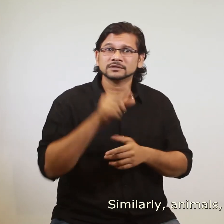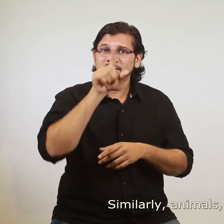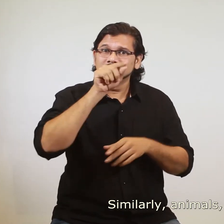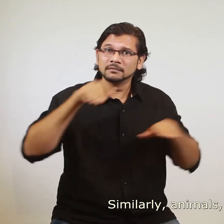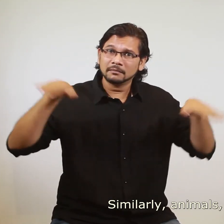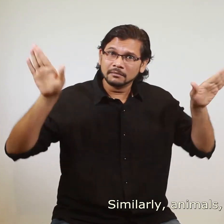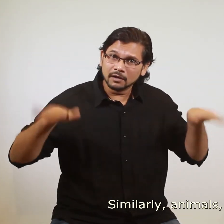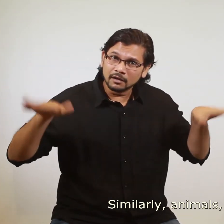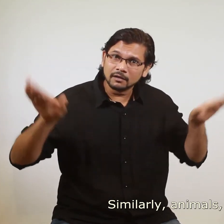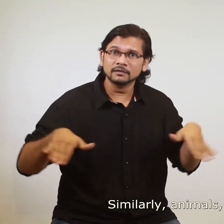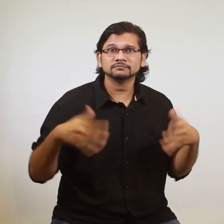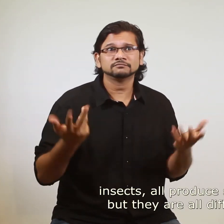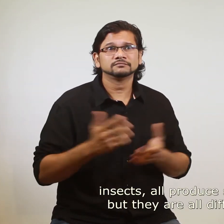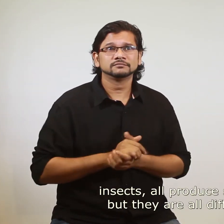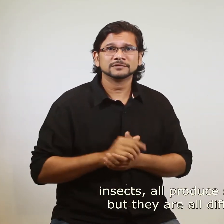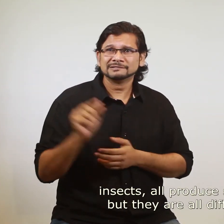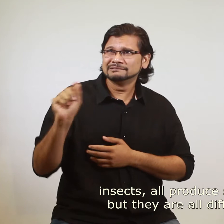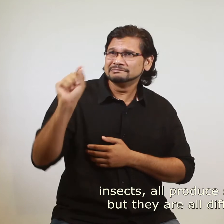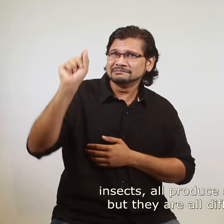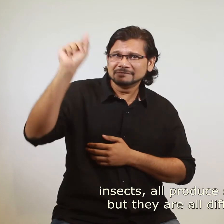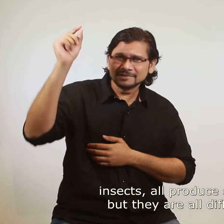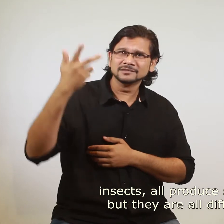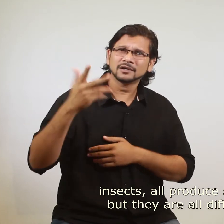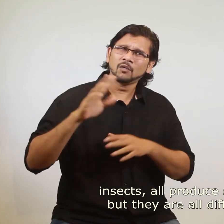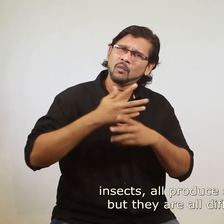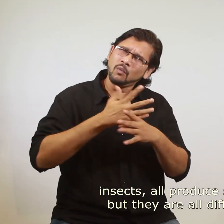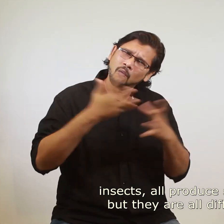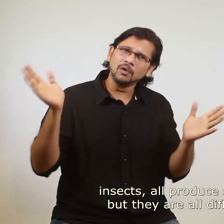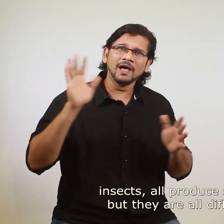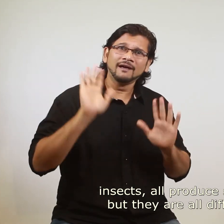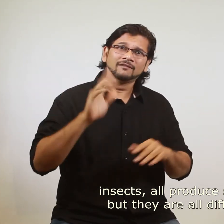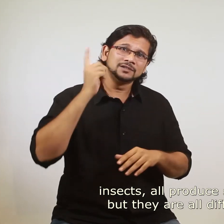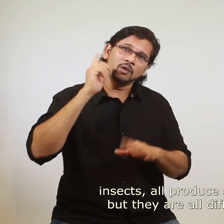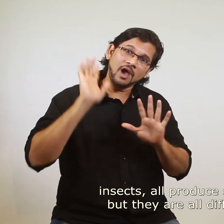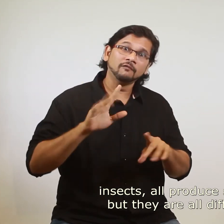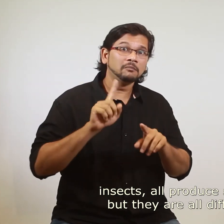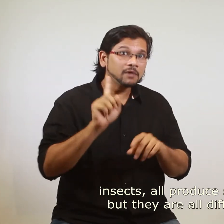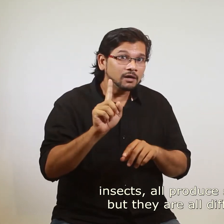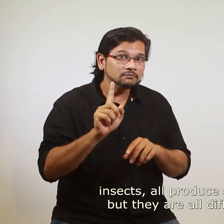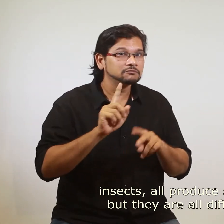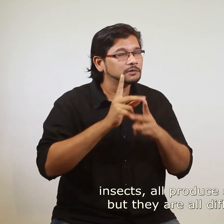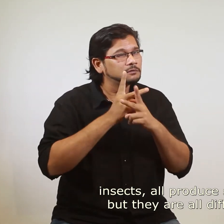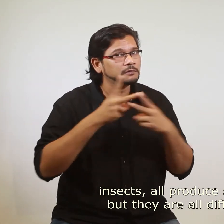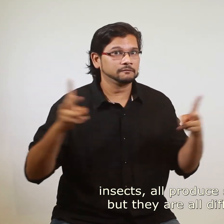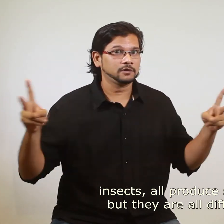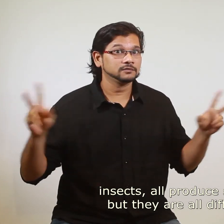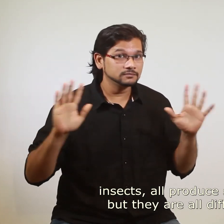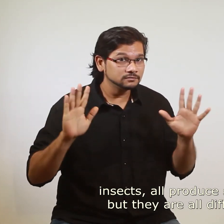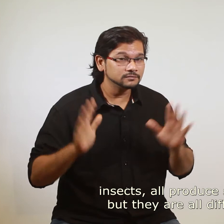animals, birds, insects all produce sounds, but they are all different.